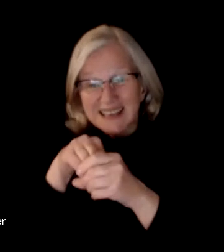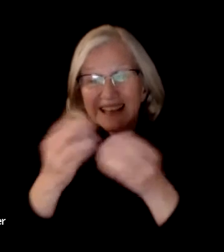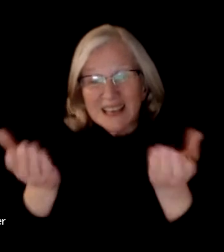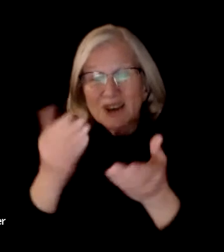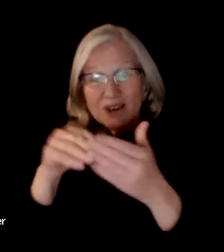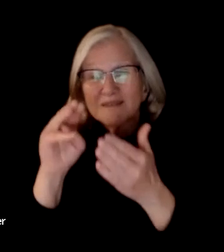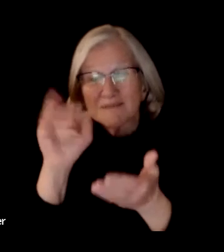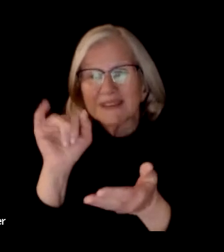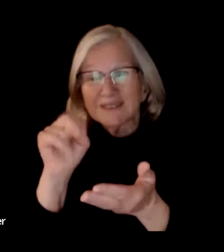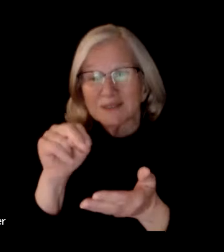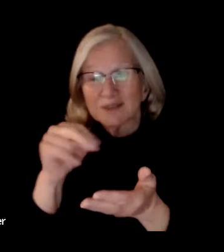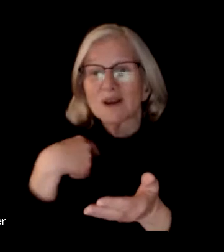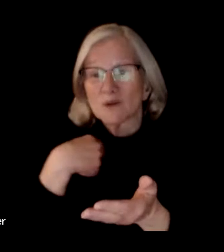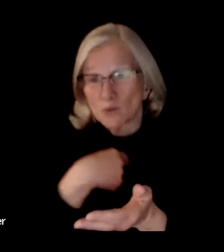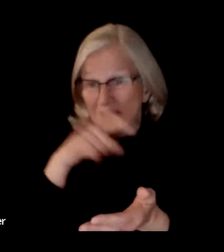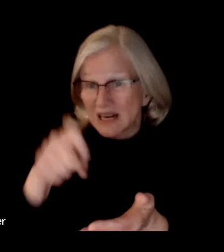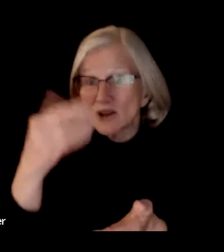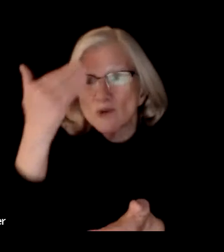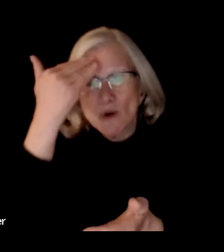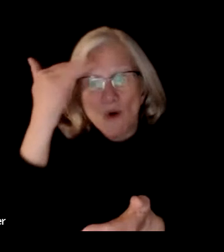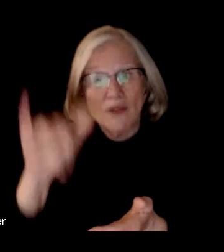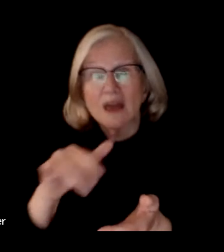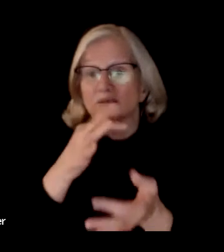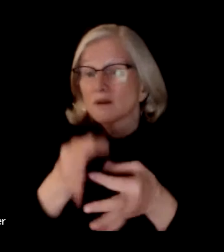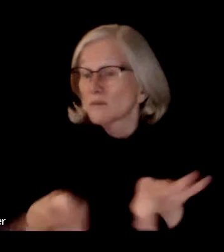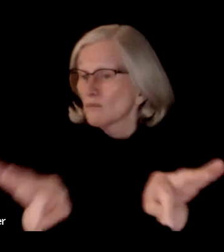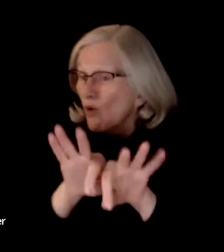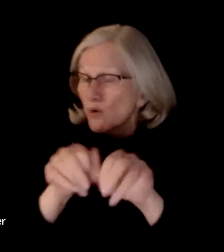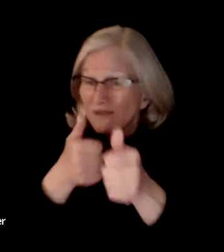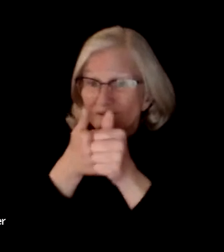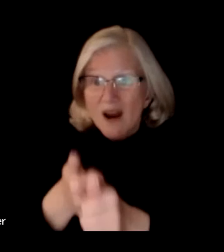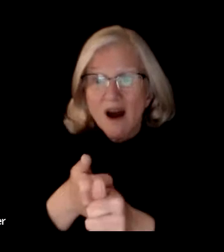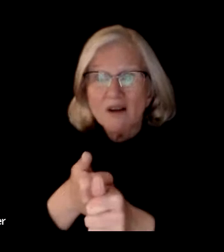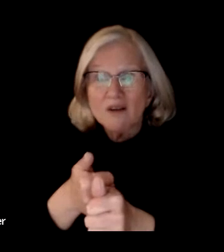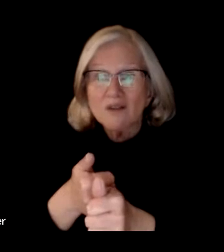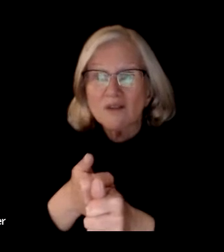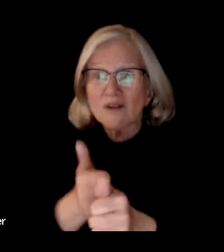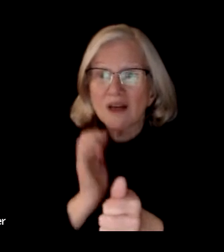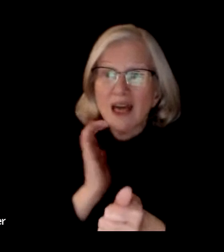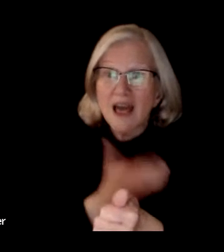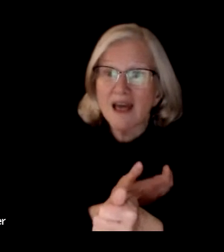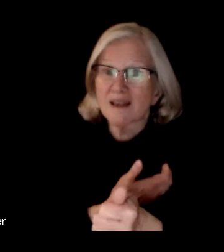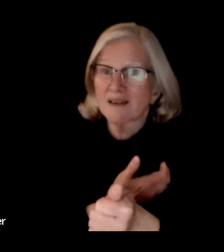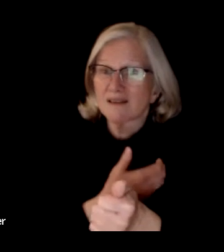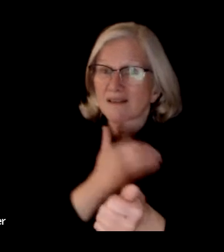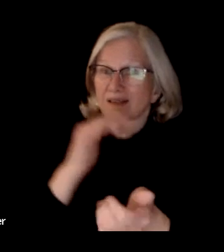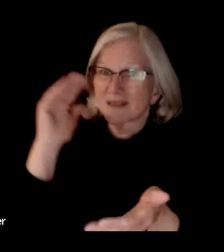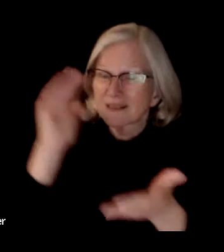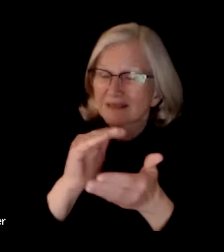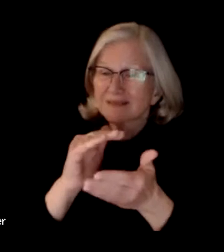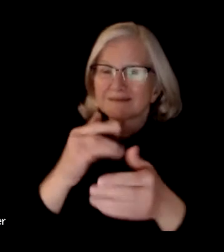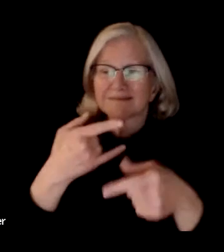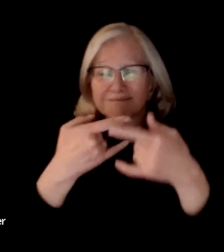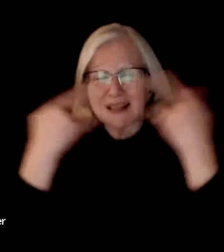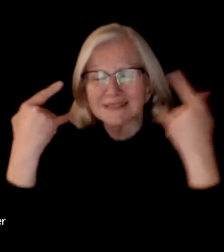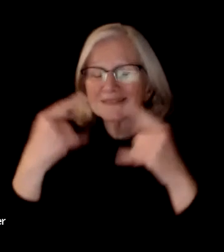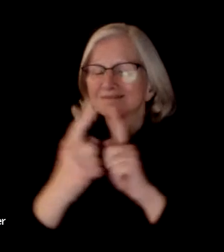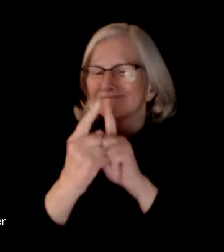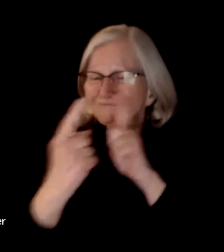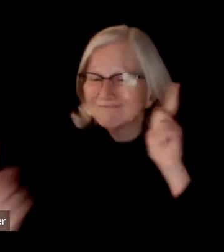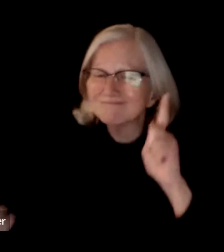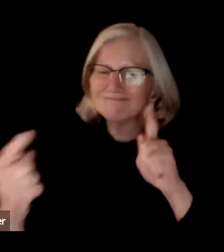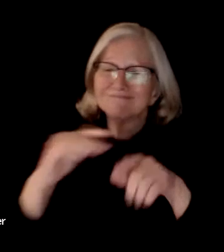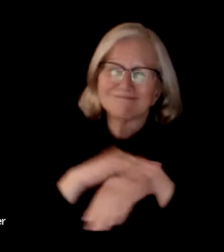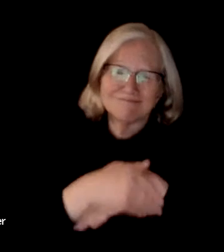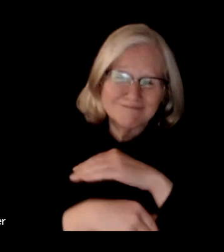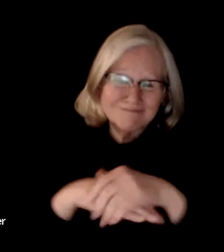it and that the importance of following our mitigation guidelines, masking, socially distancing, avoiding large groups. But I think we